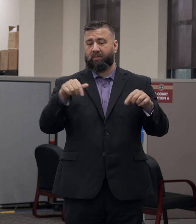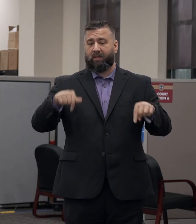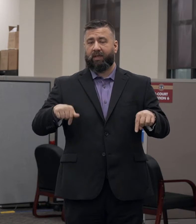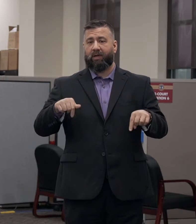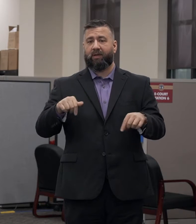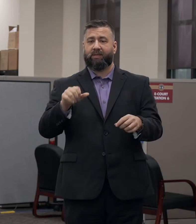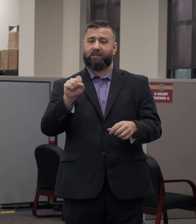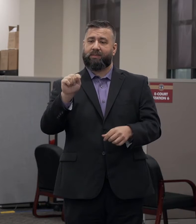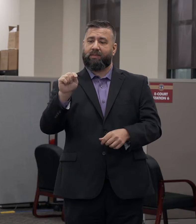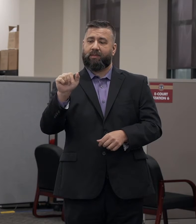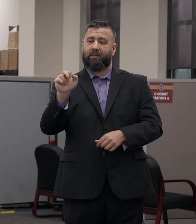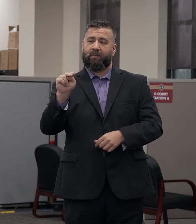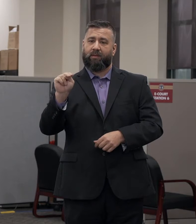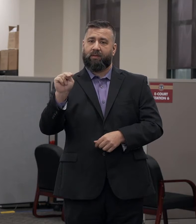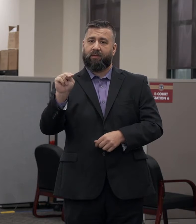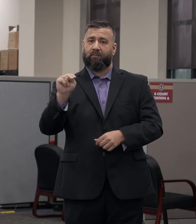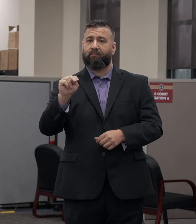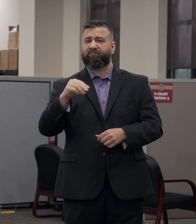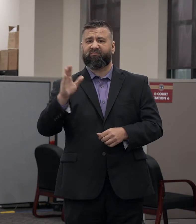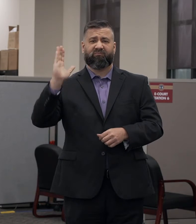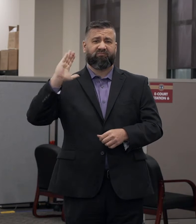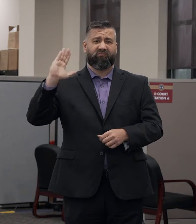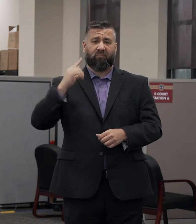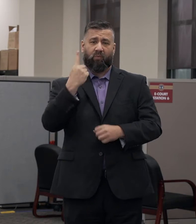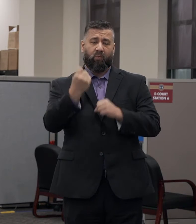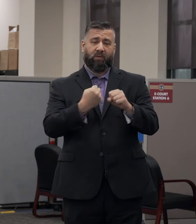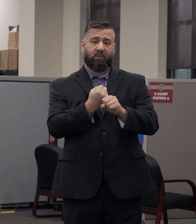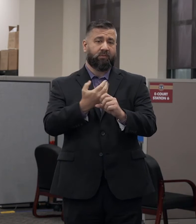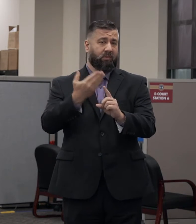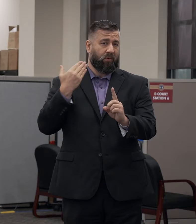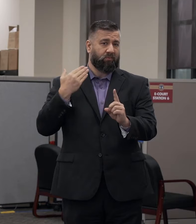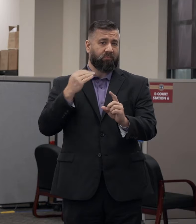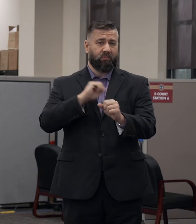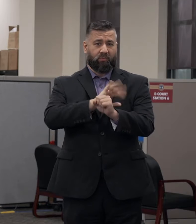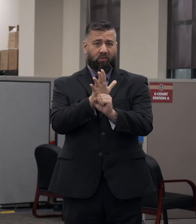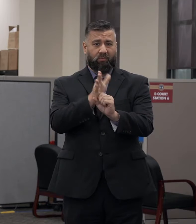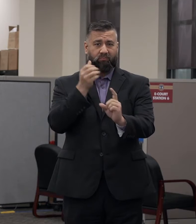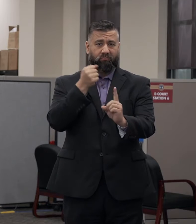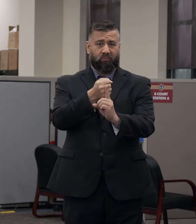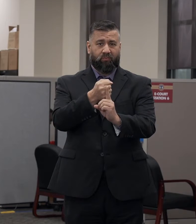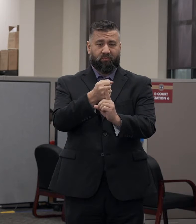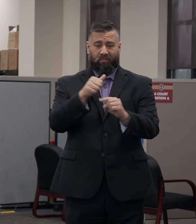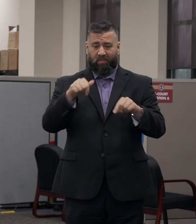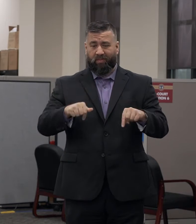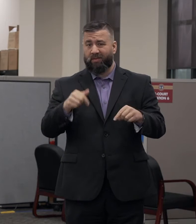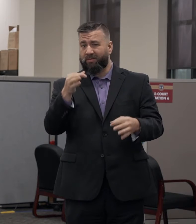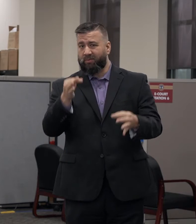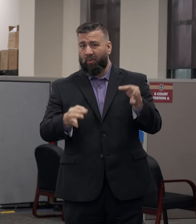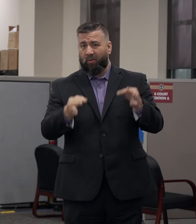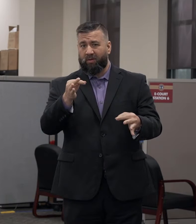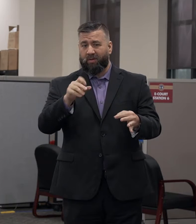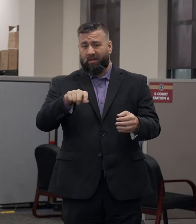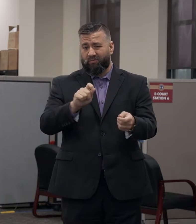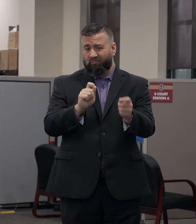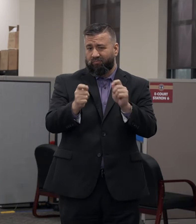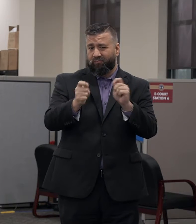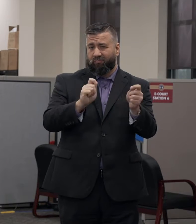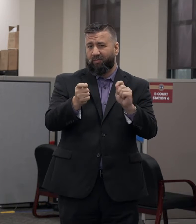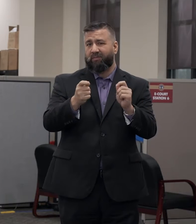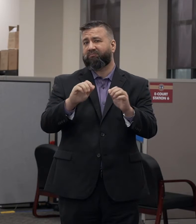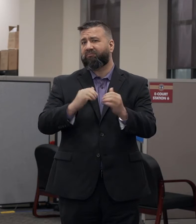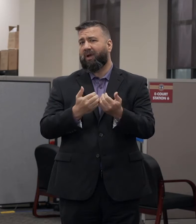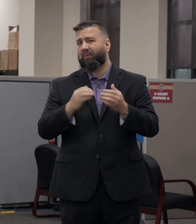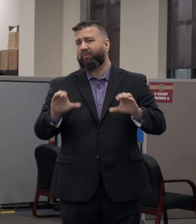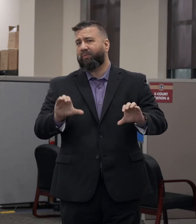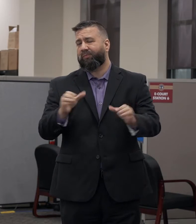When the pandemic hit a year ago, this court had to adapt to a new way of doing things in almost every